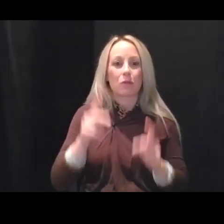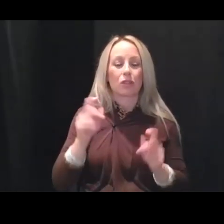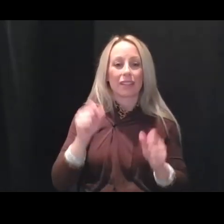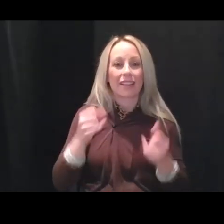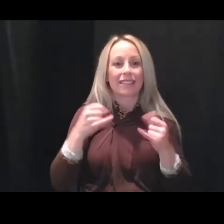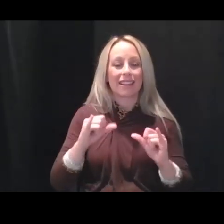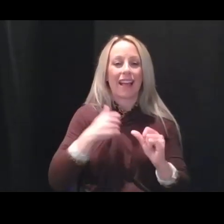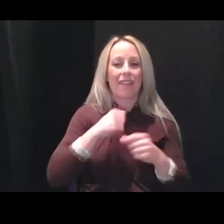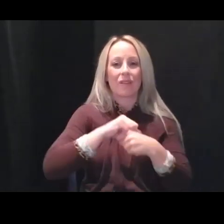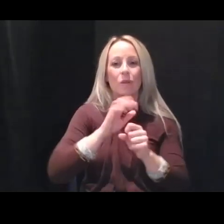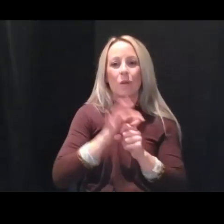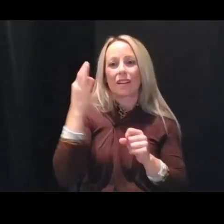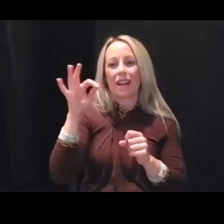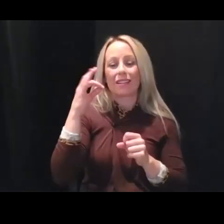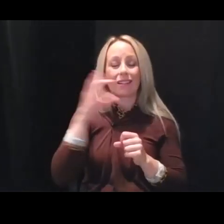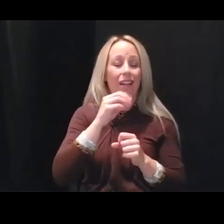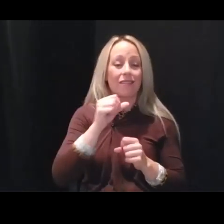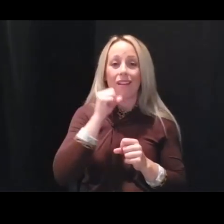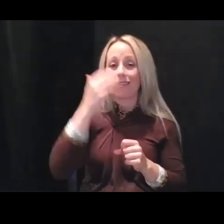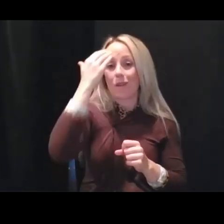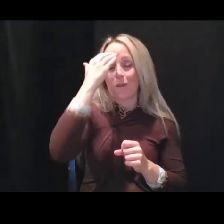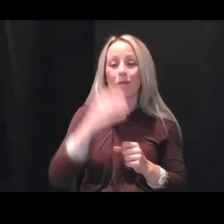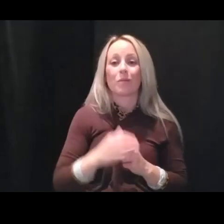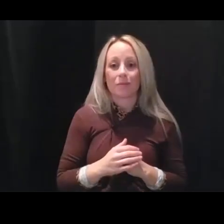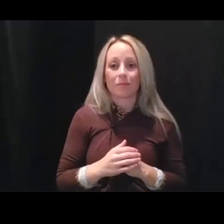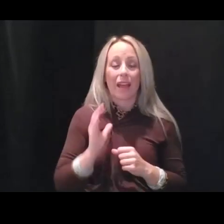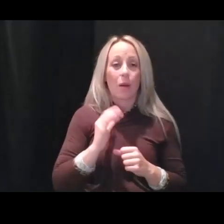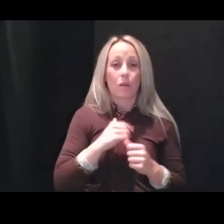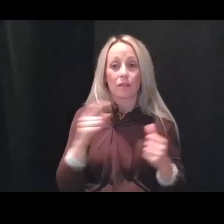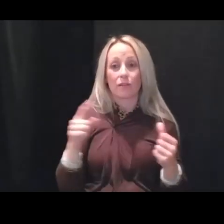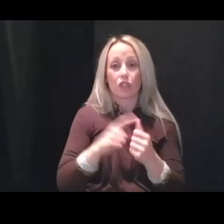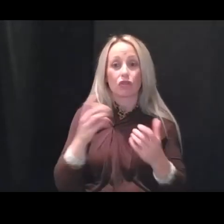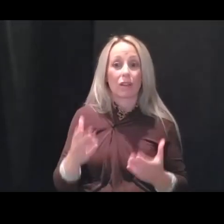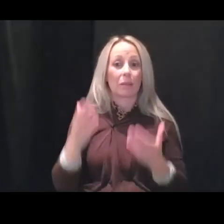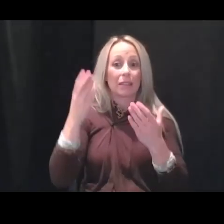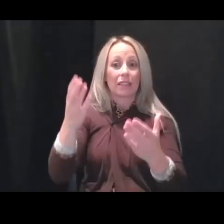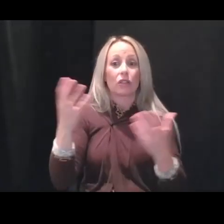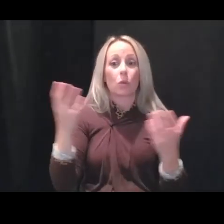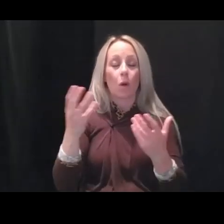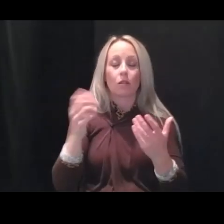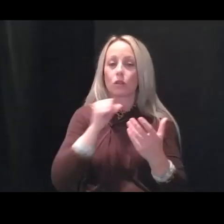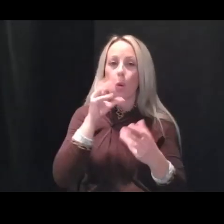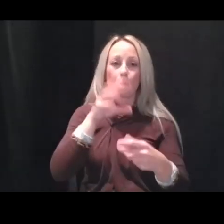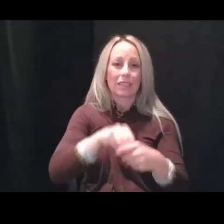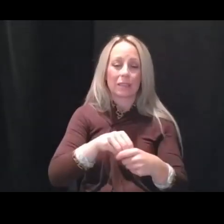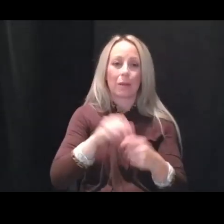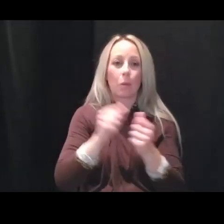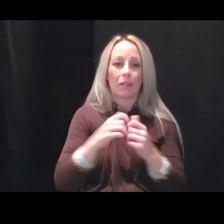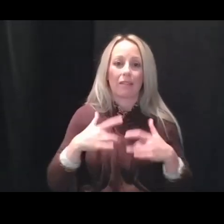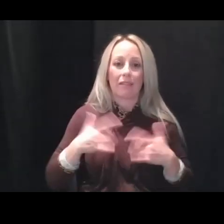have COVID-19 and not know it. Our first recommendation is to not participate in these types of